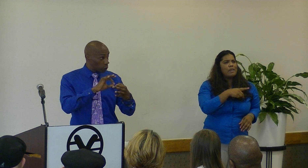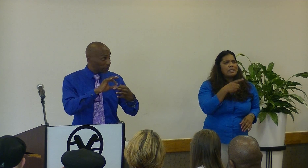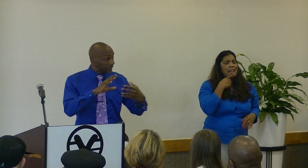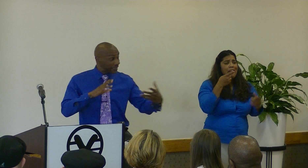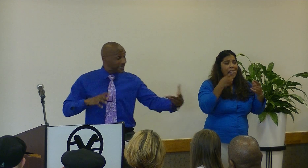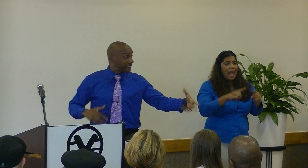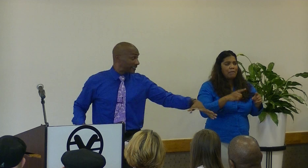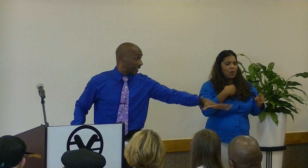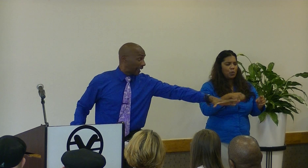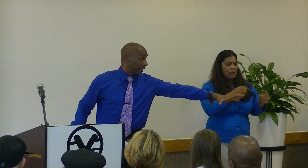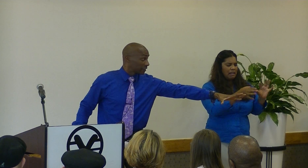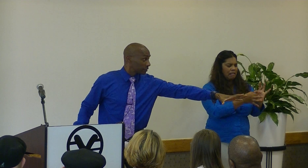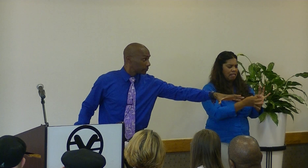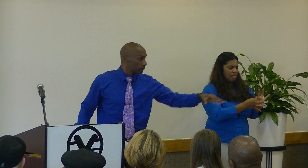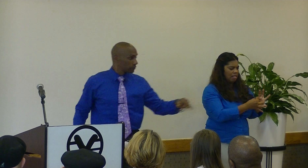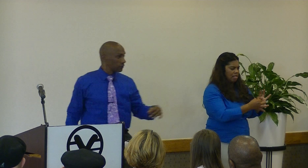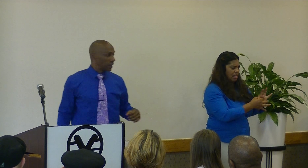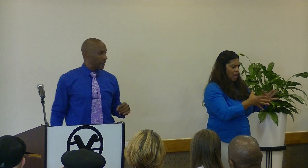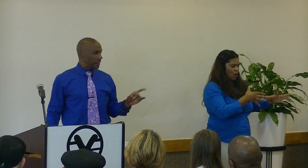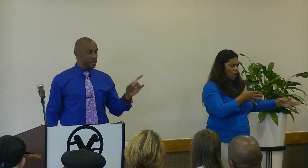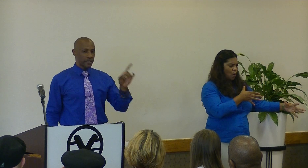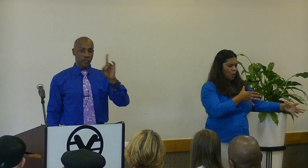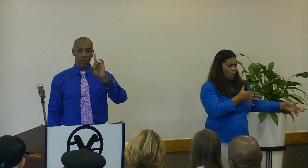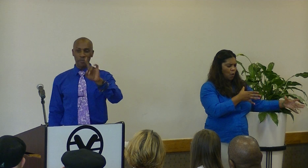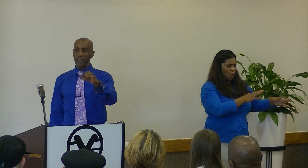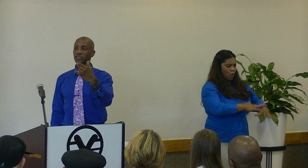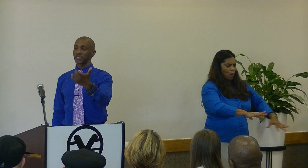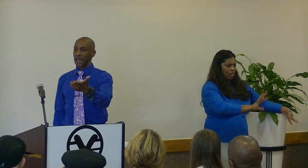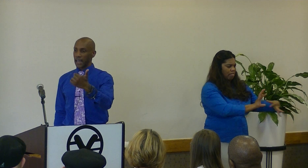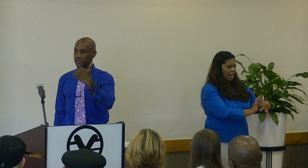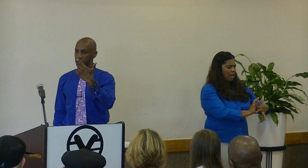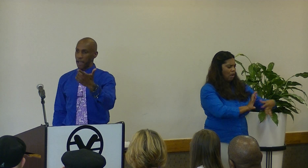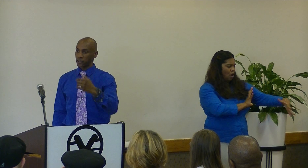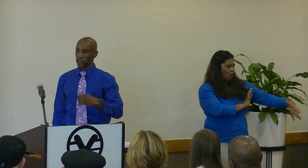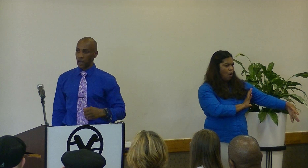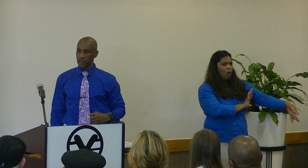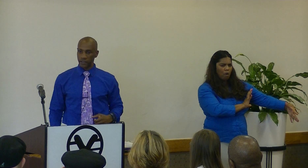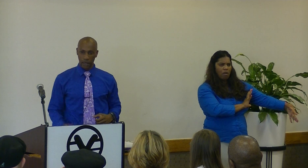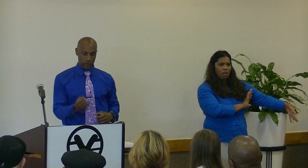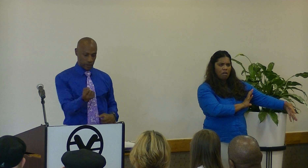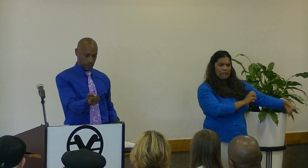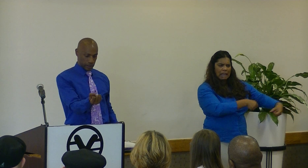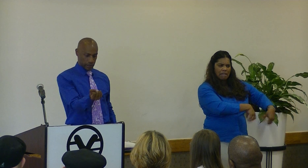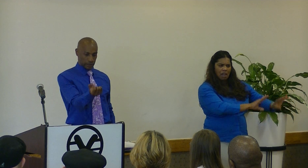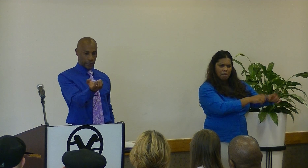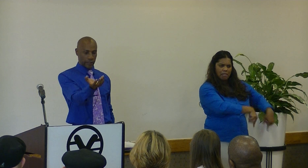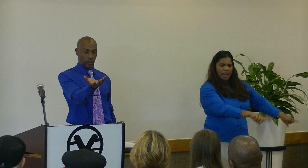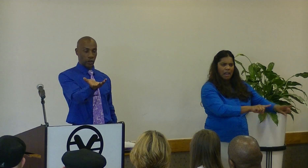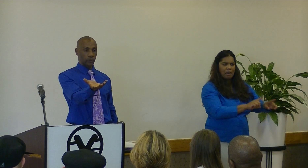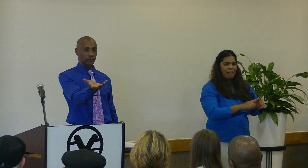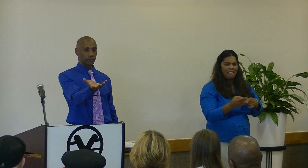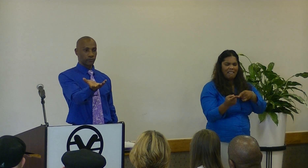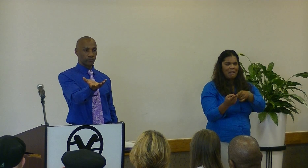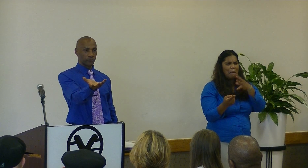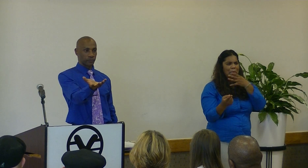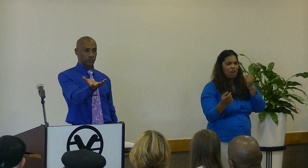go, we're releasing it. And then he said, there's a better sign to match the concept. Let